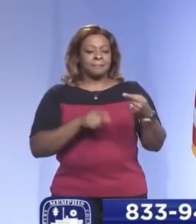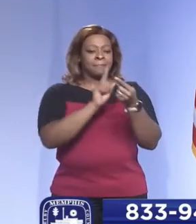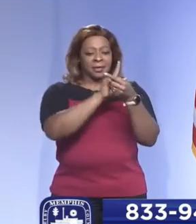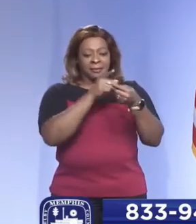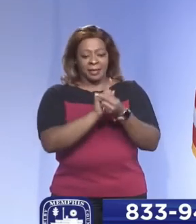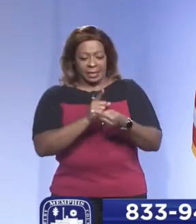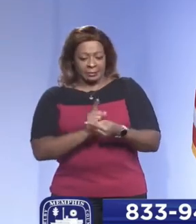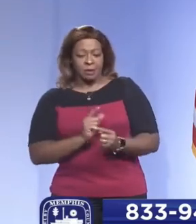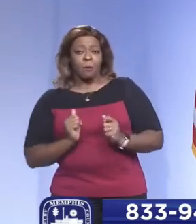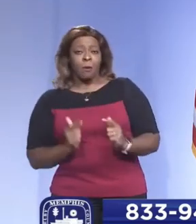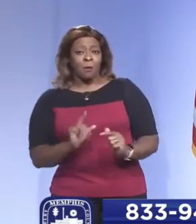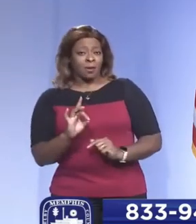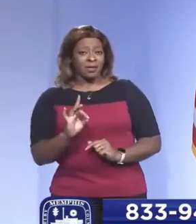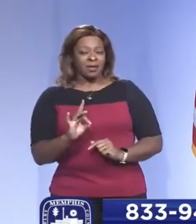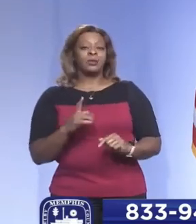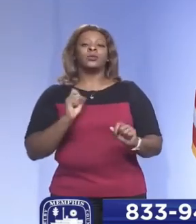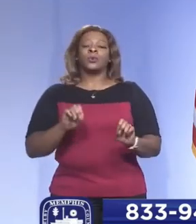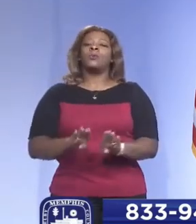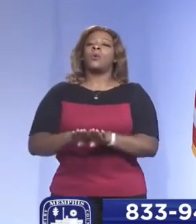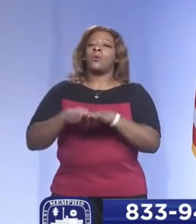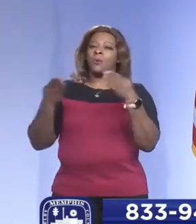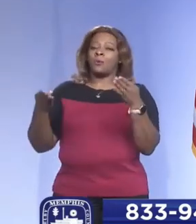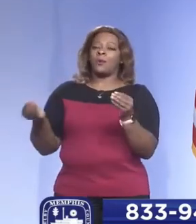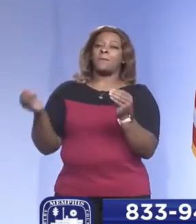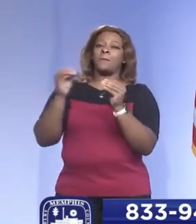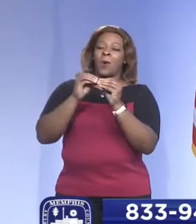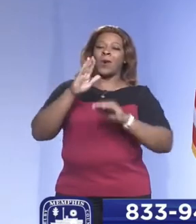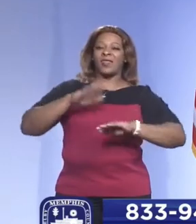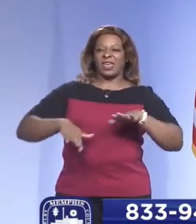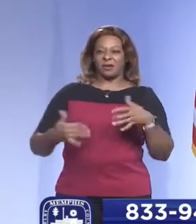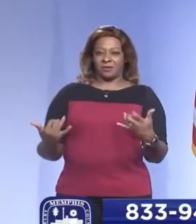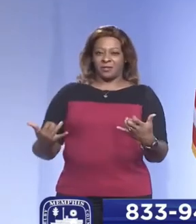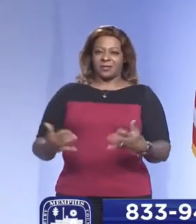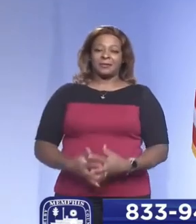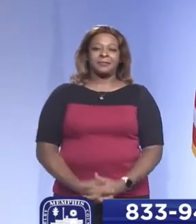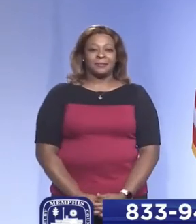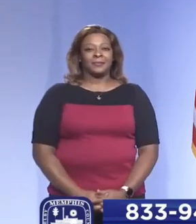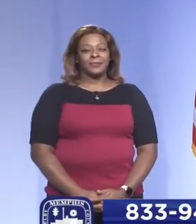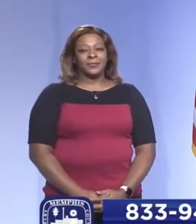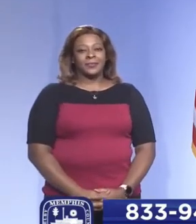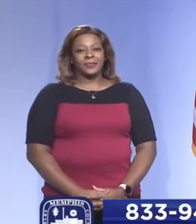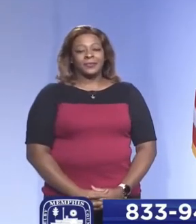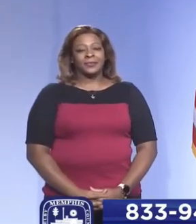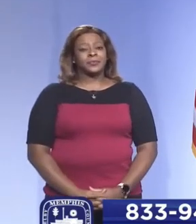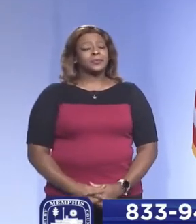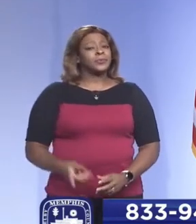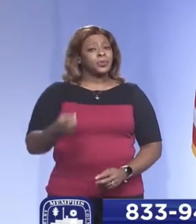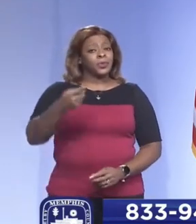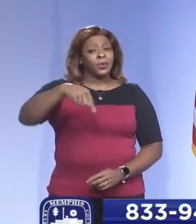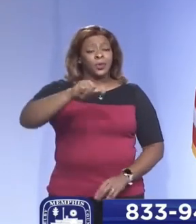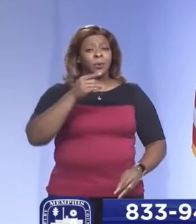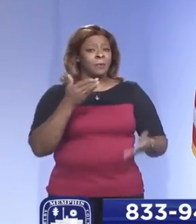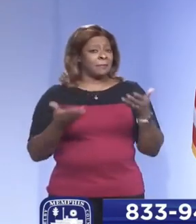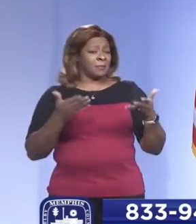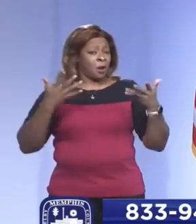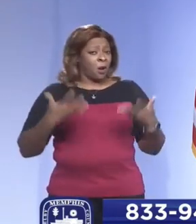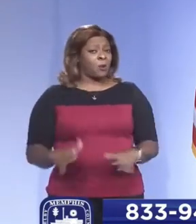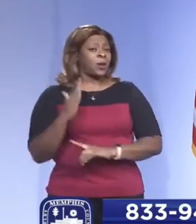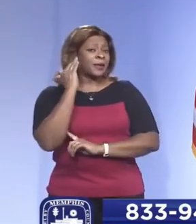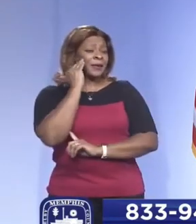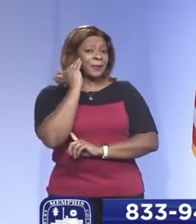can open up things even more than what they are. As you may be